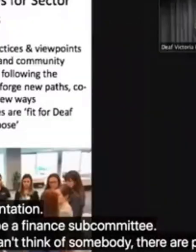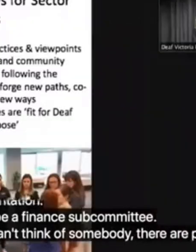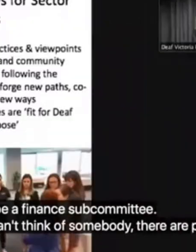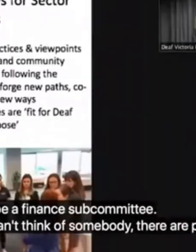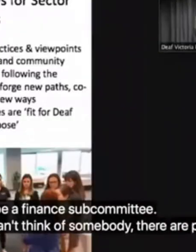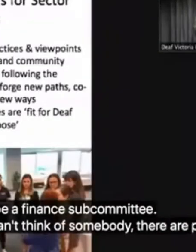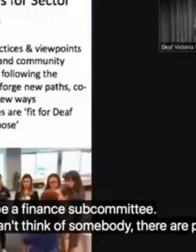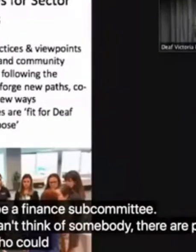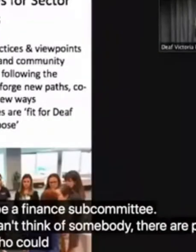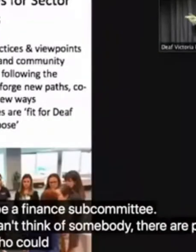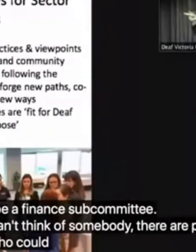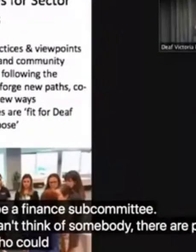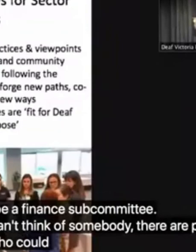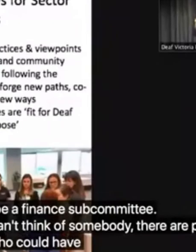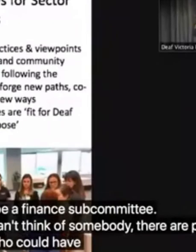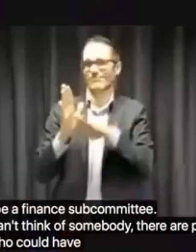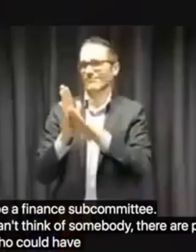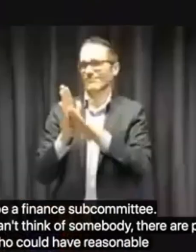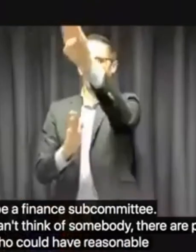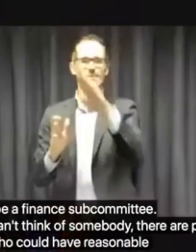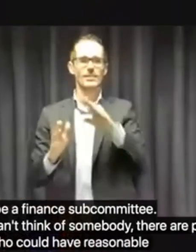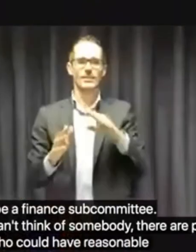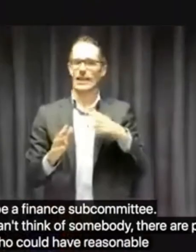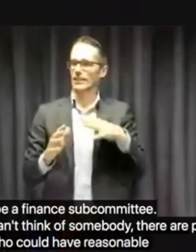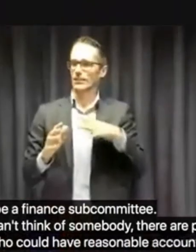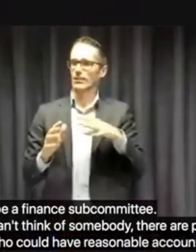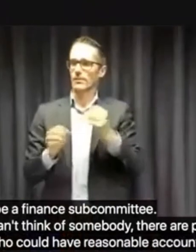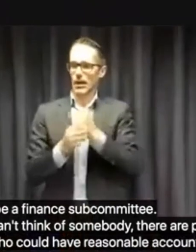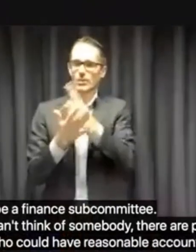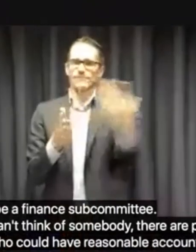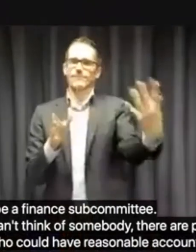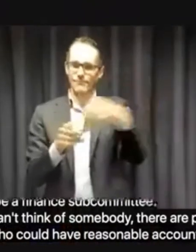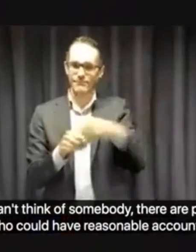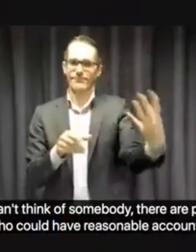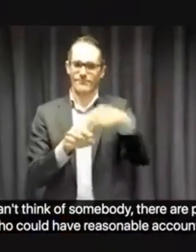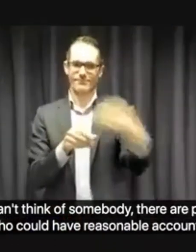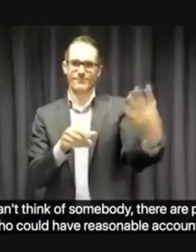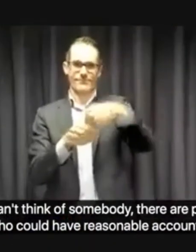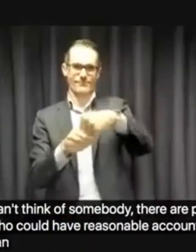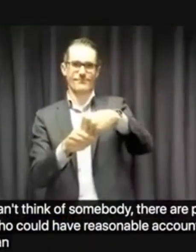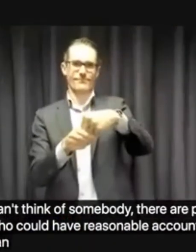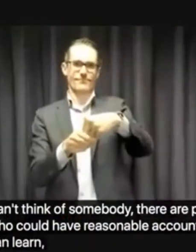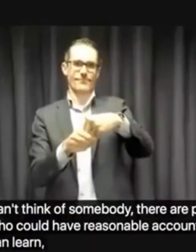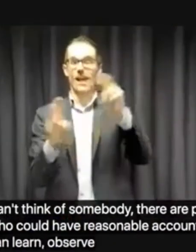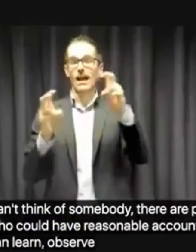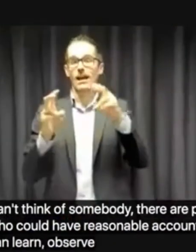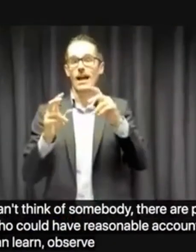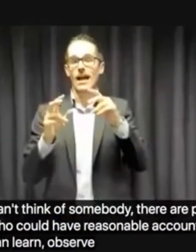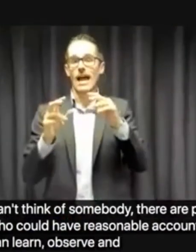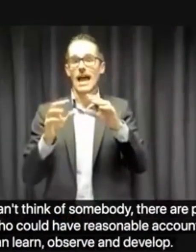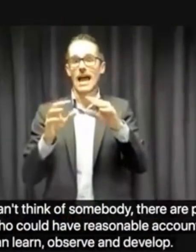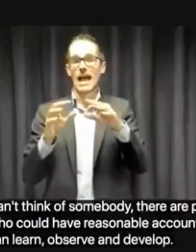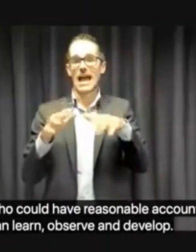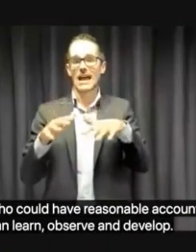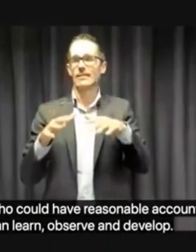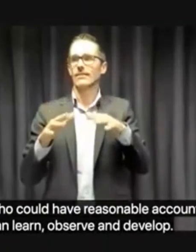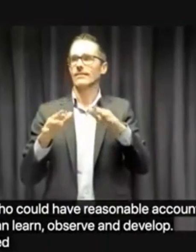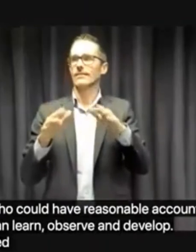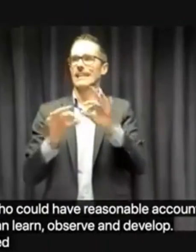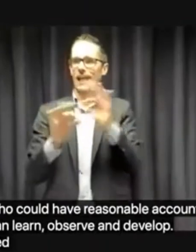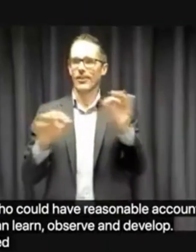that. They can learn, observe, and develop. You need to ensure that you do include all these individuals.